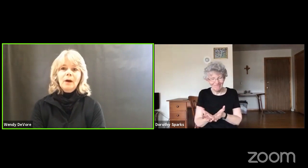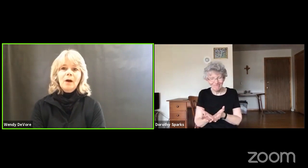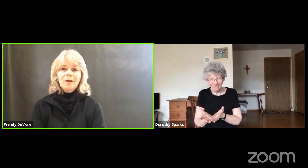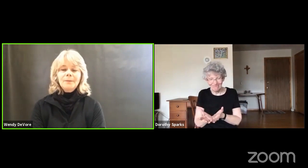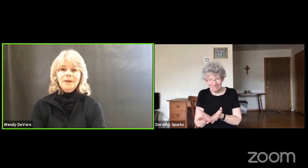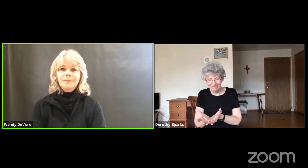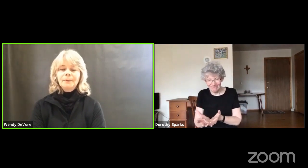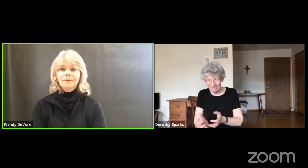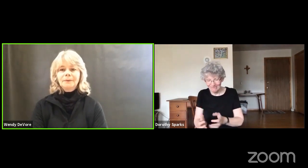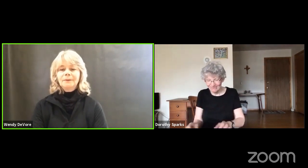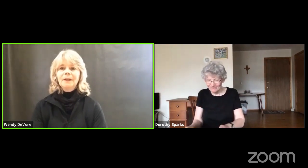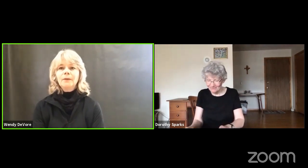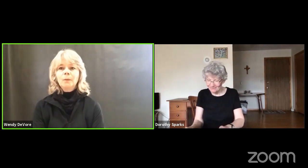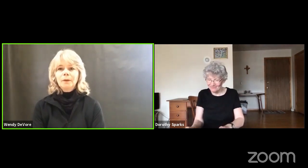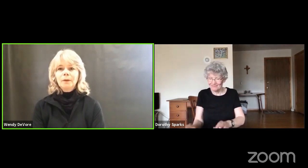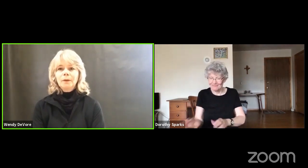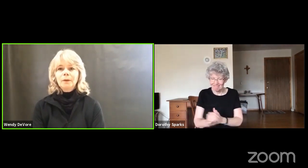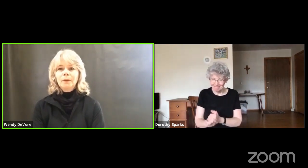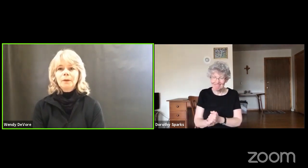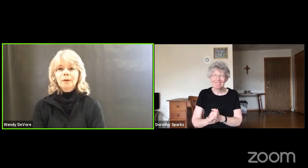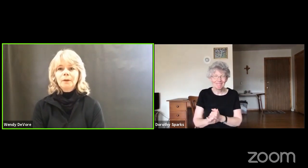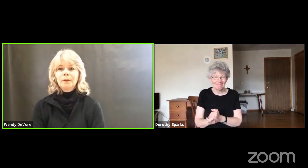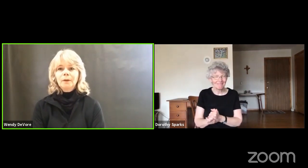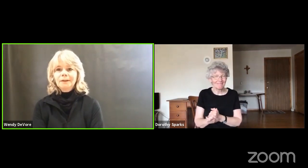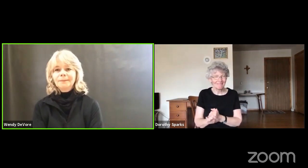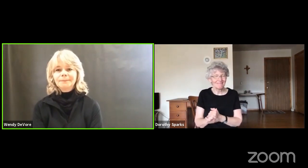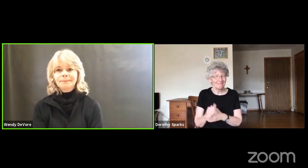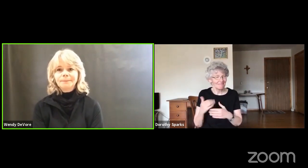for all people in the world.